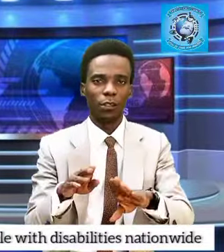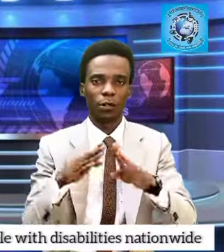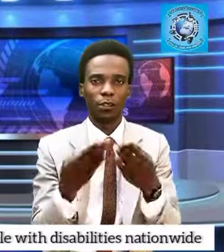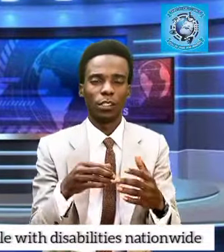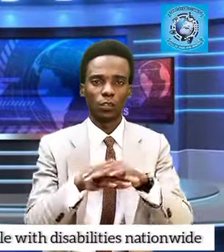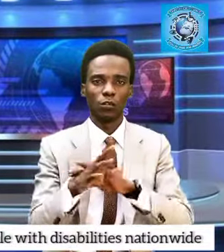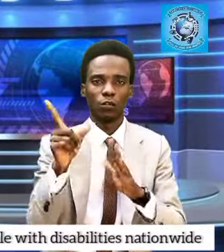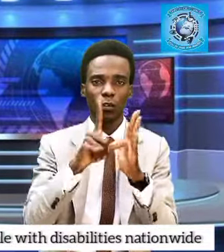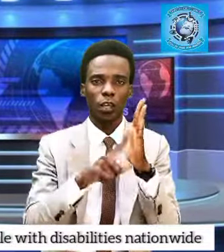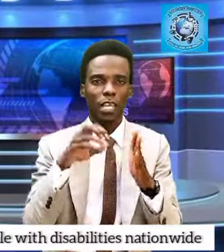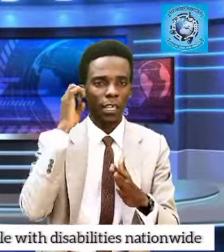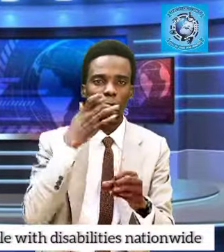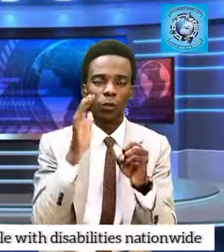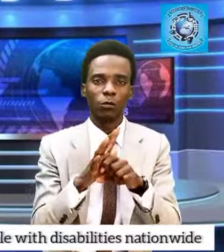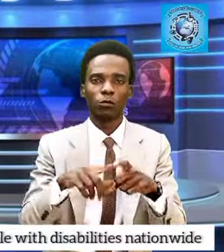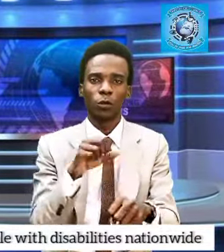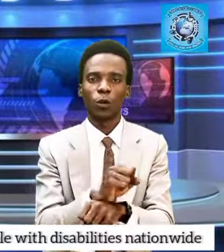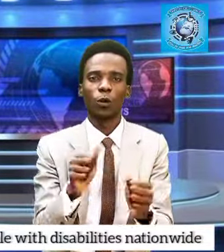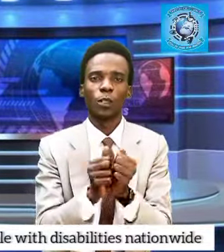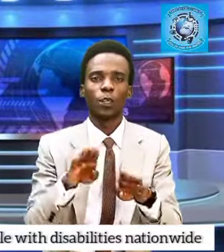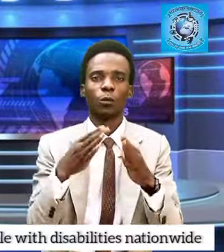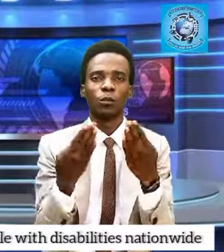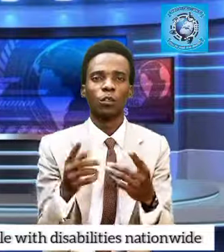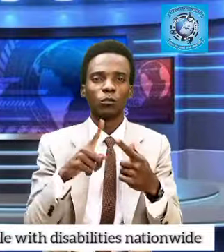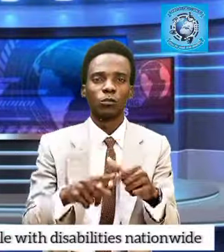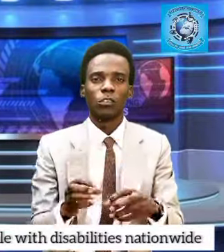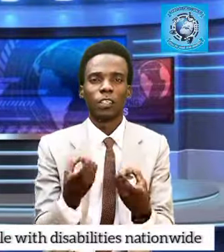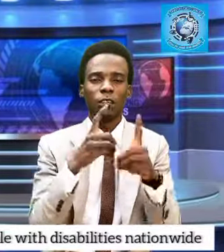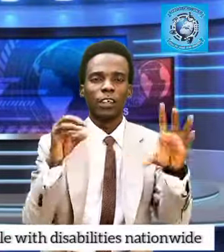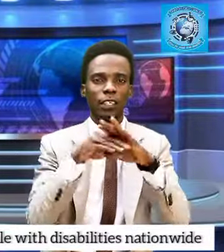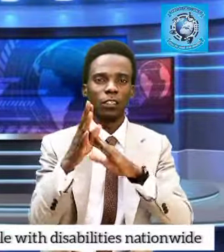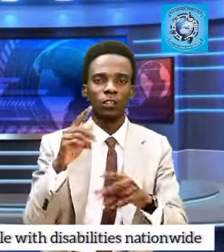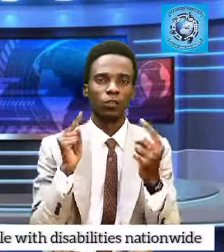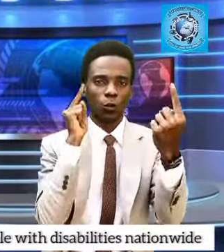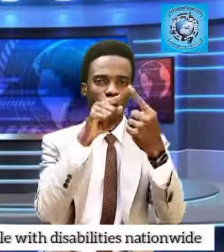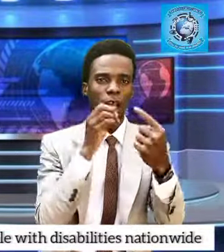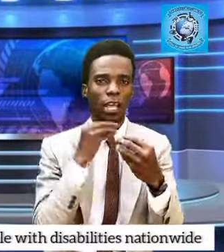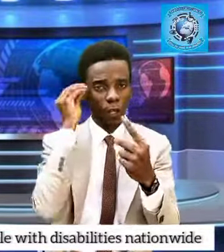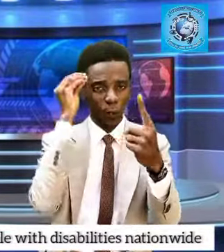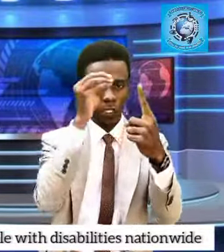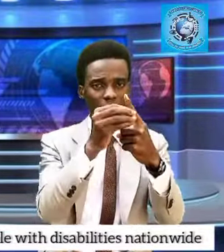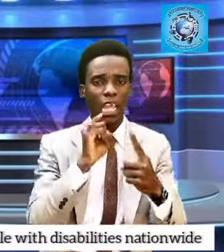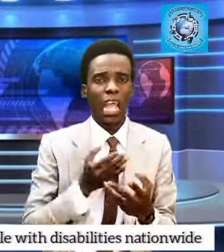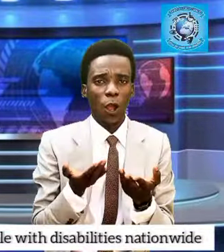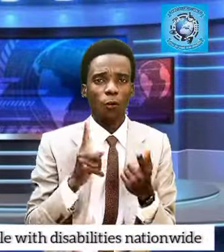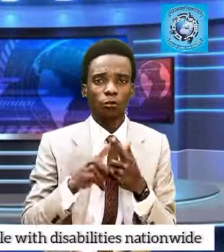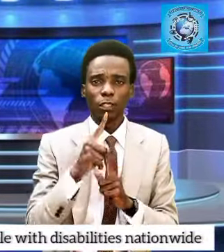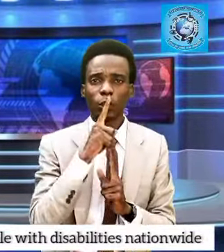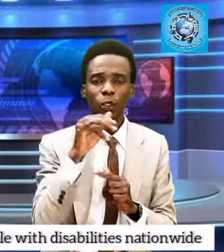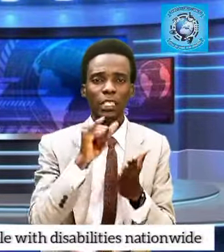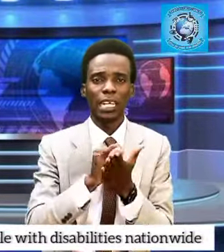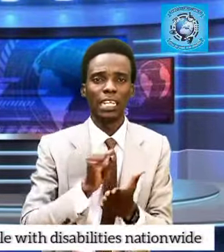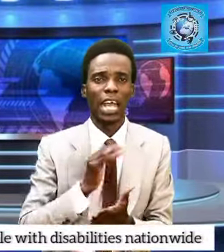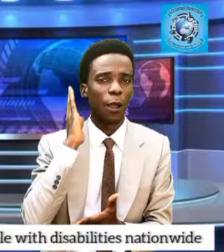to work with the commission to deliver on its goal and objectives. I want to assure that I